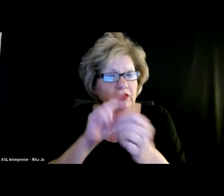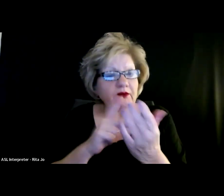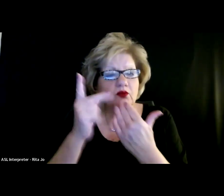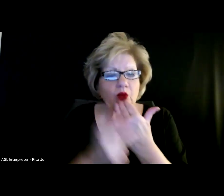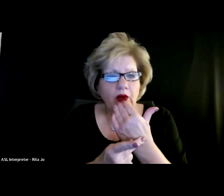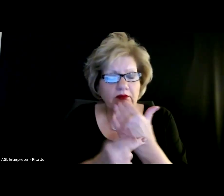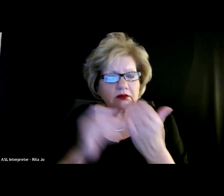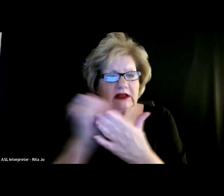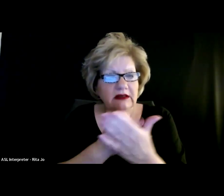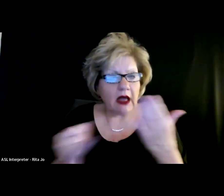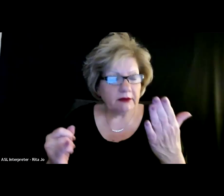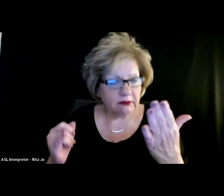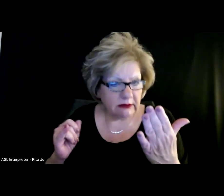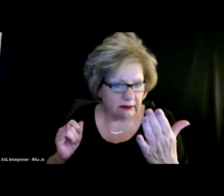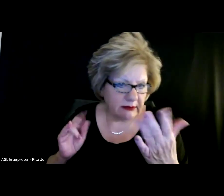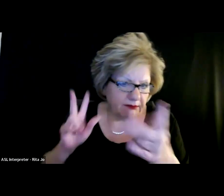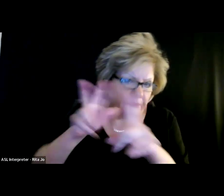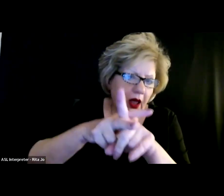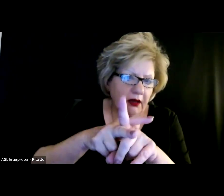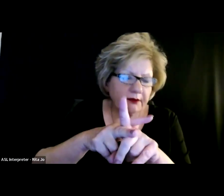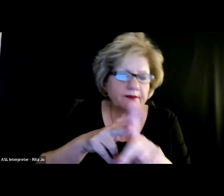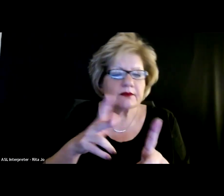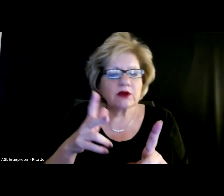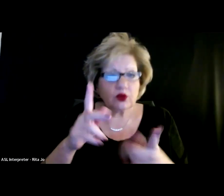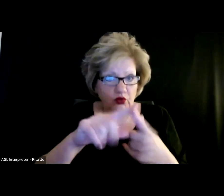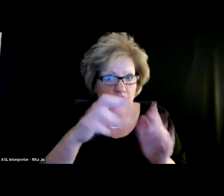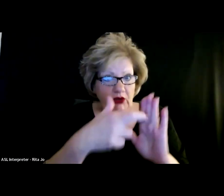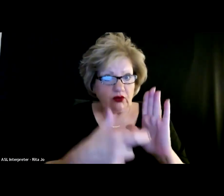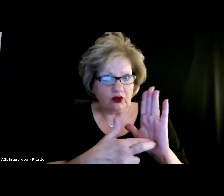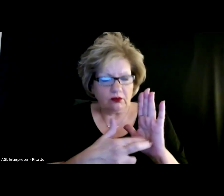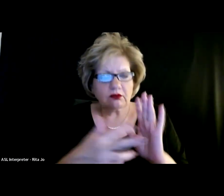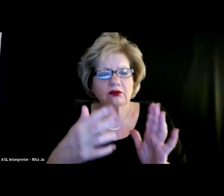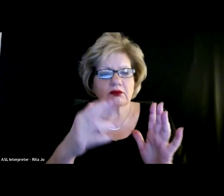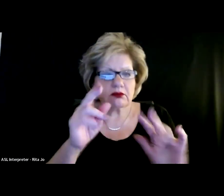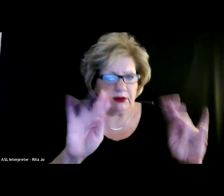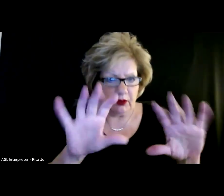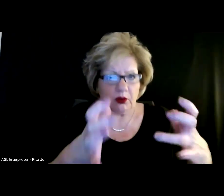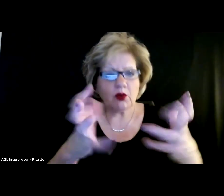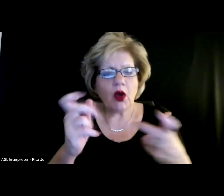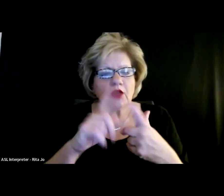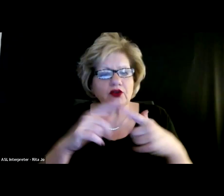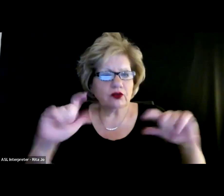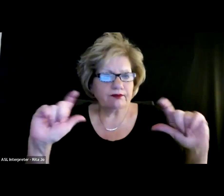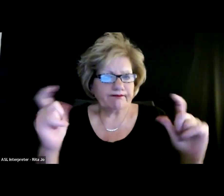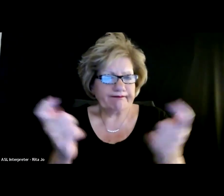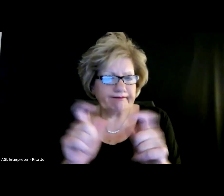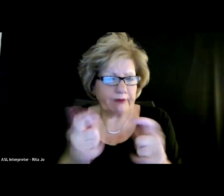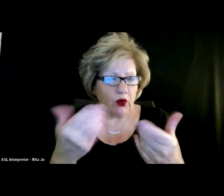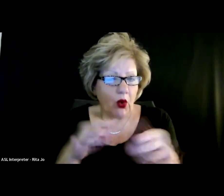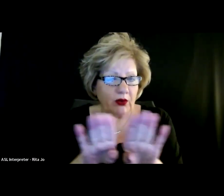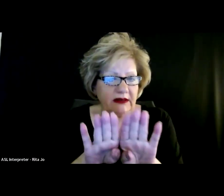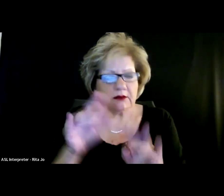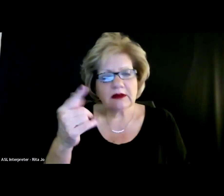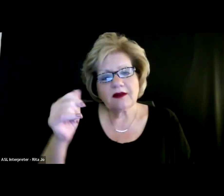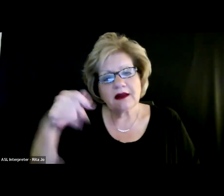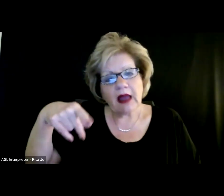applied to registered apprenticeships, we can work to further narrow that gap. Closing that gap begins with